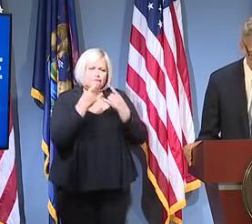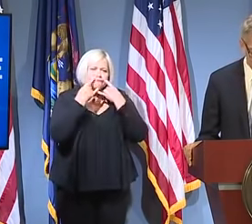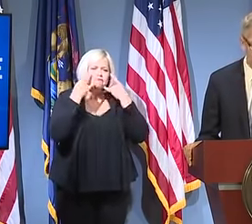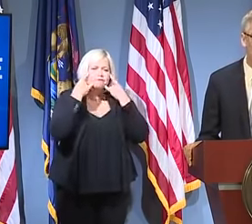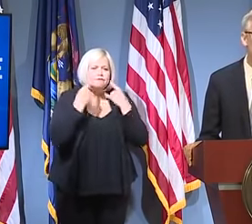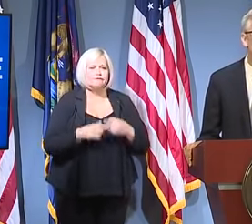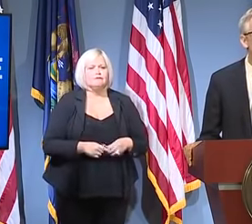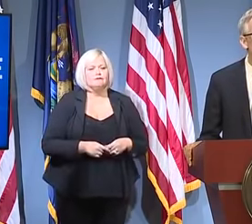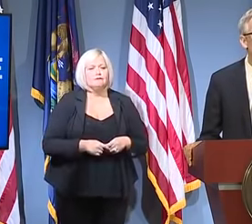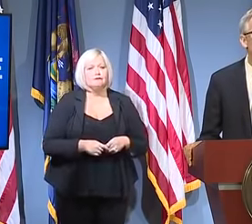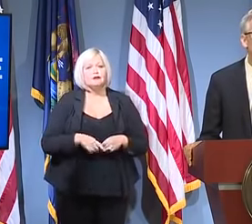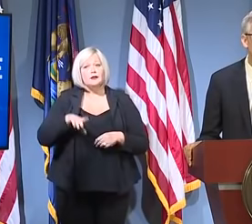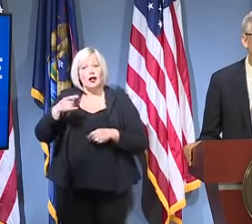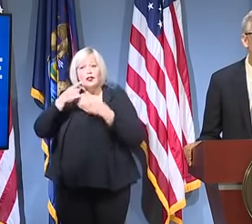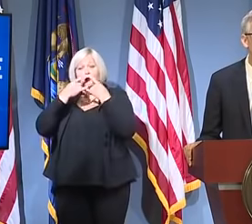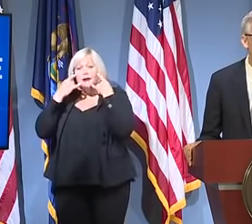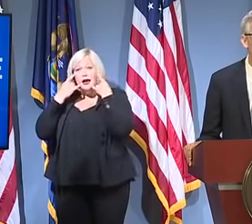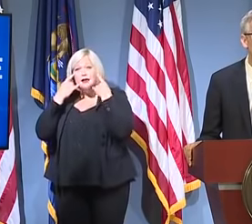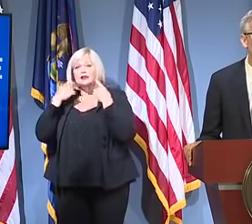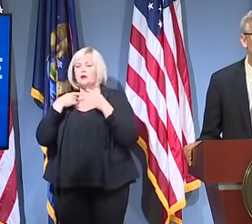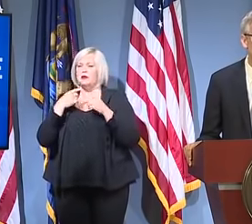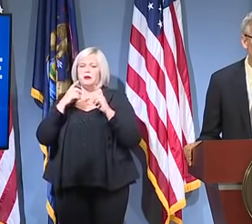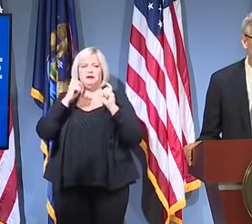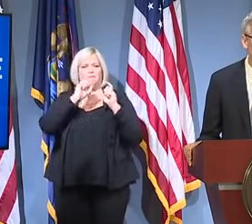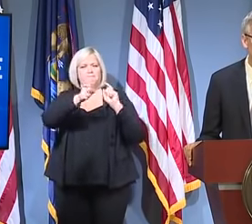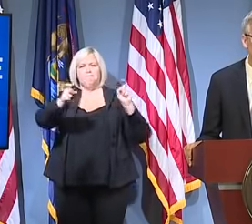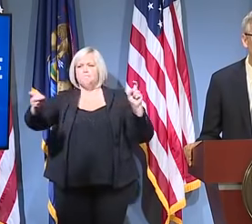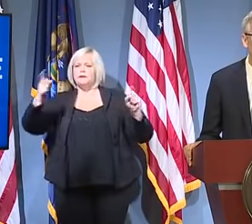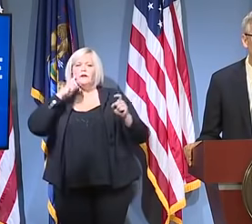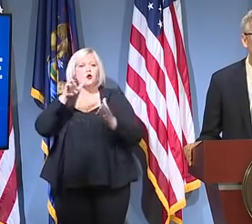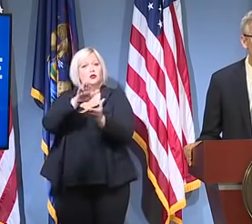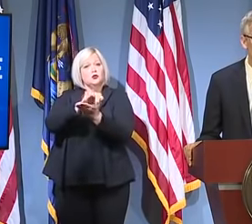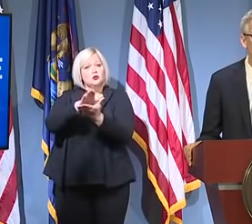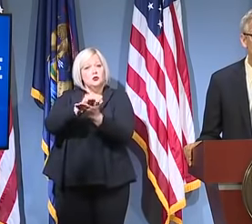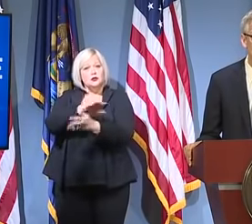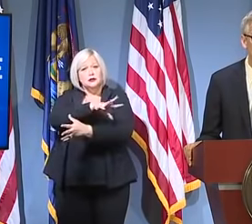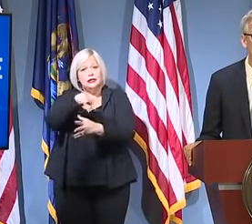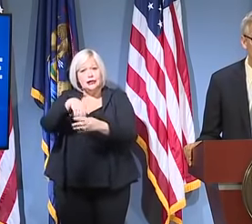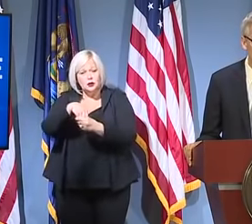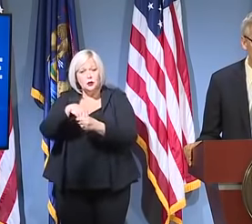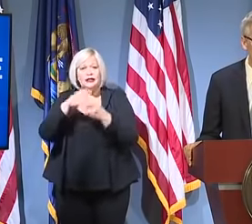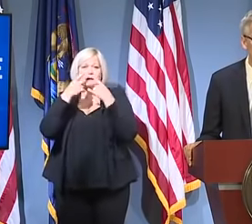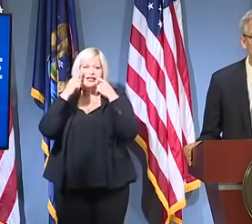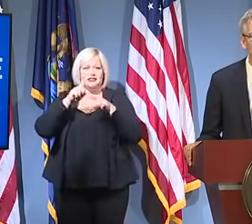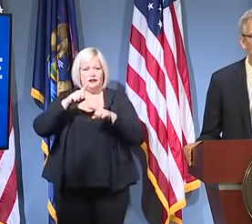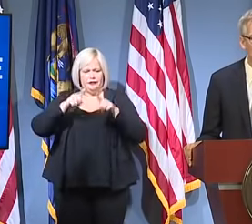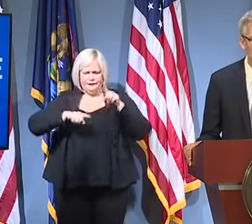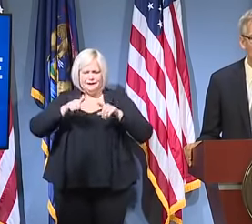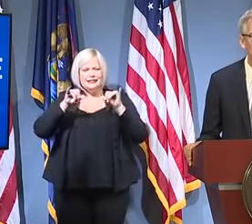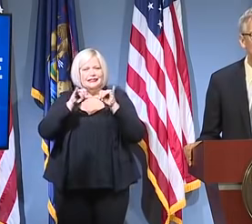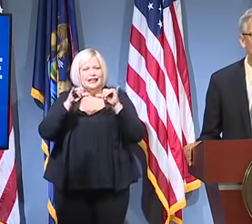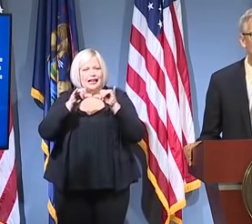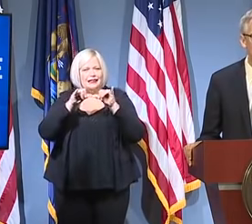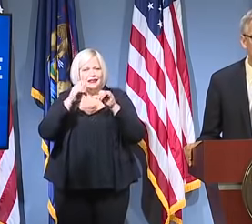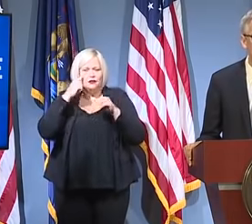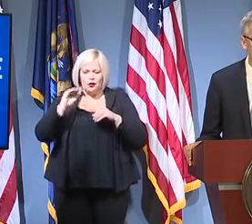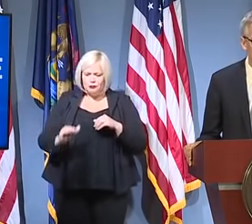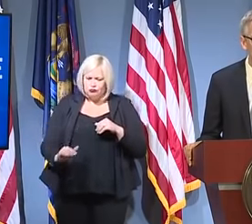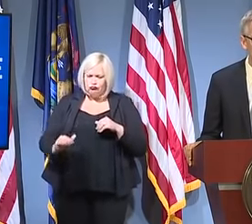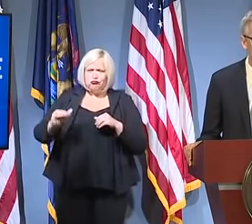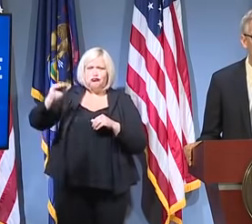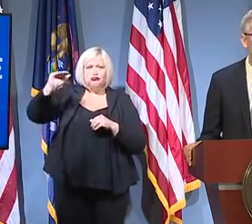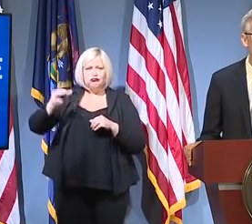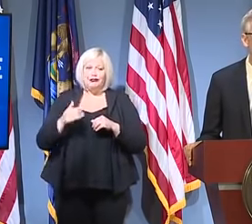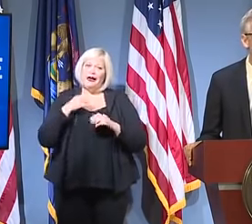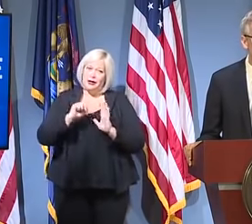are coming in, we'll be making deliveries targeted at schools, including masks of different sizes, and I want to reiterate Dr.